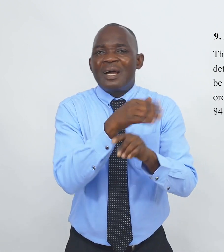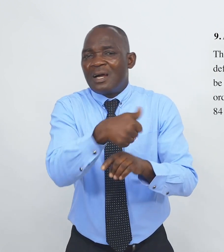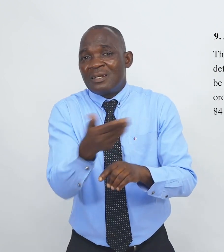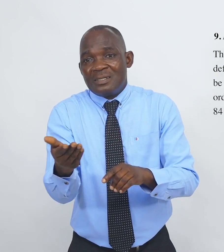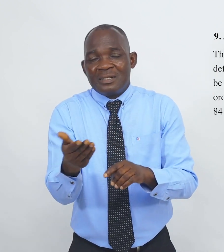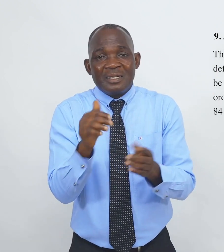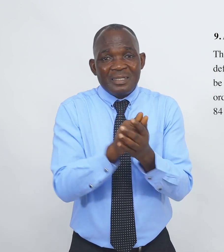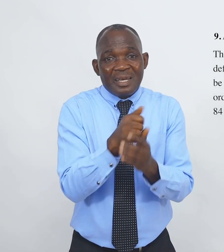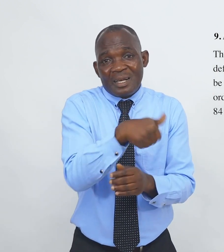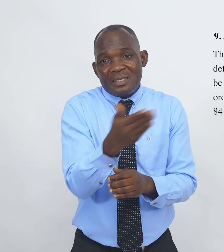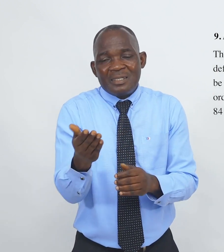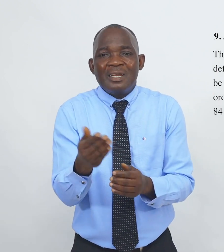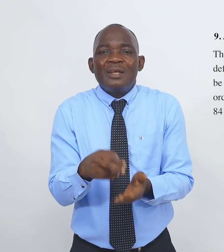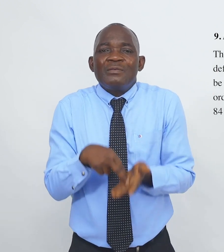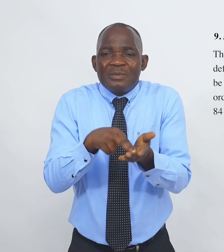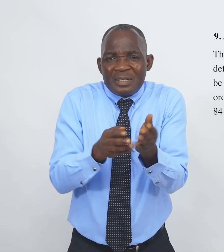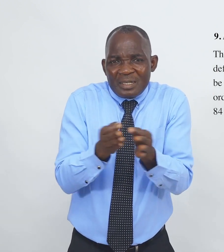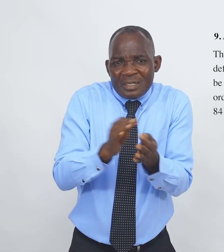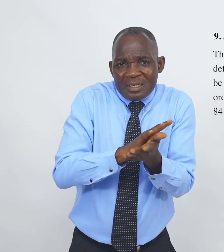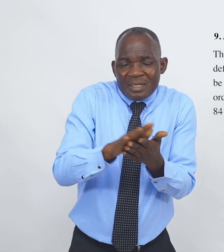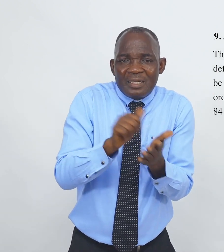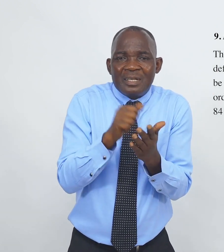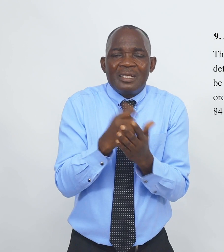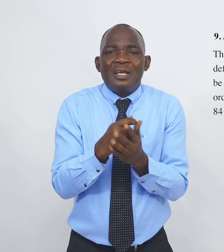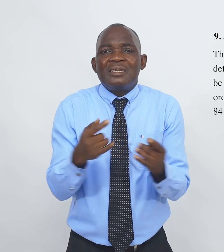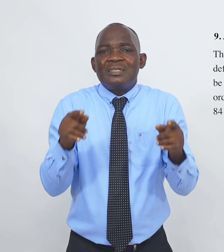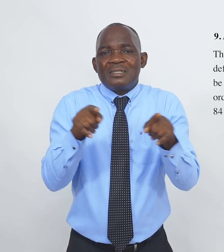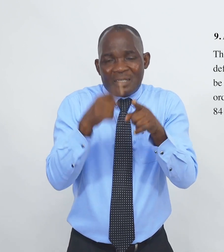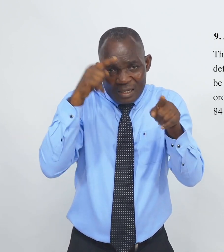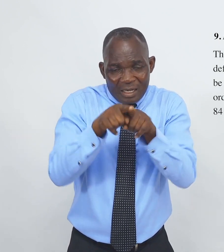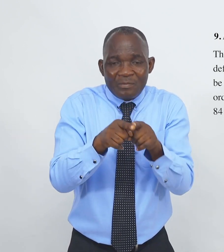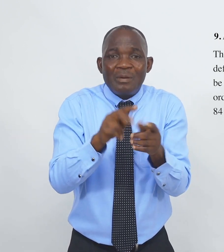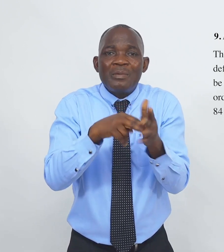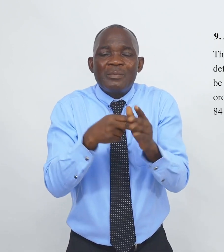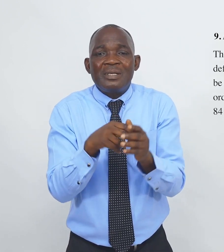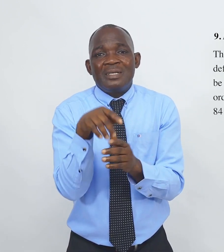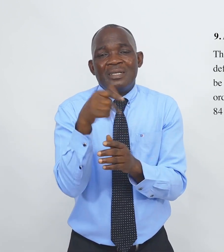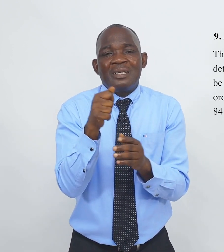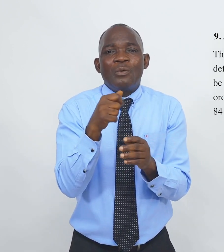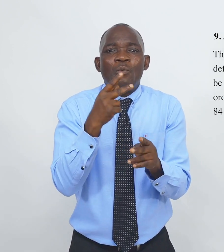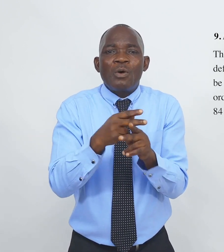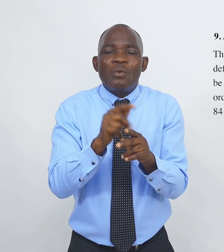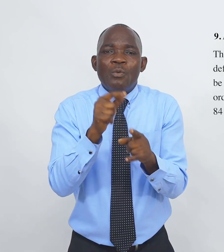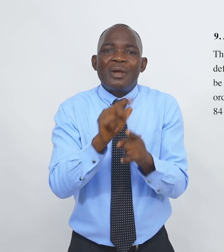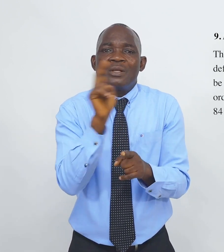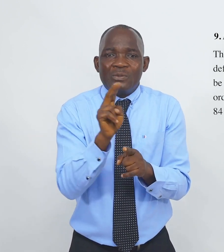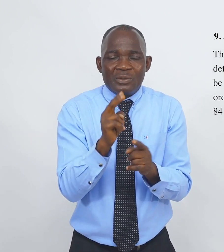This glossary presents clear and concise definitions for terms used in this manual that may